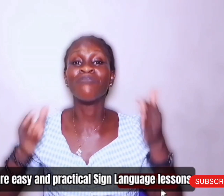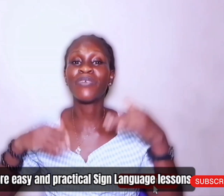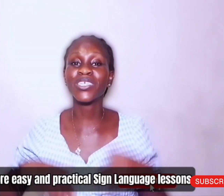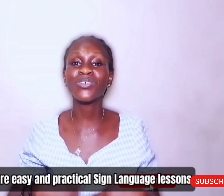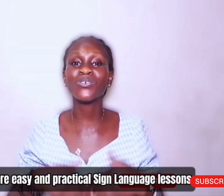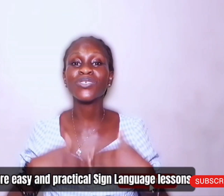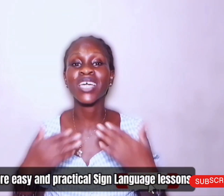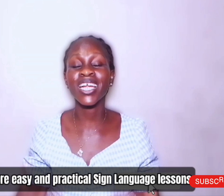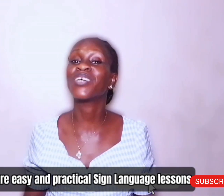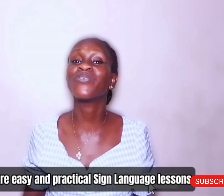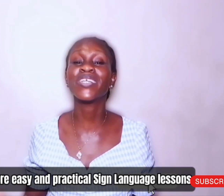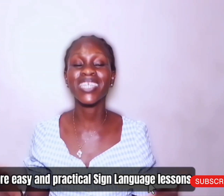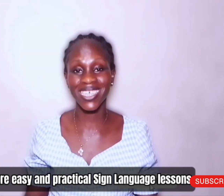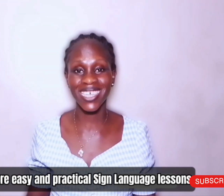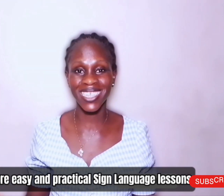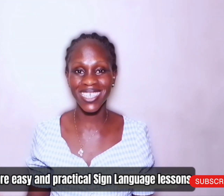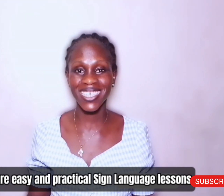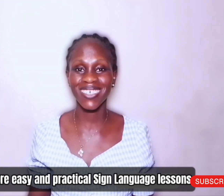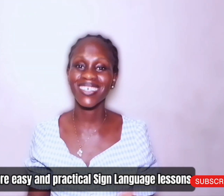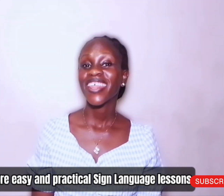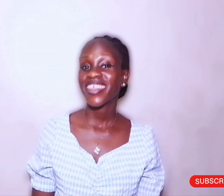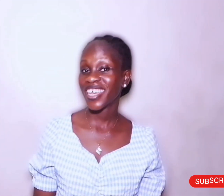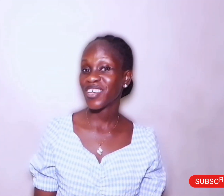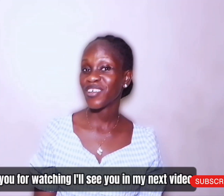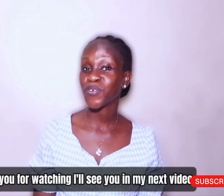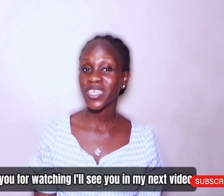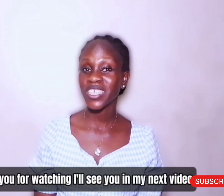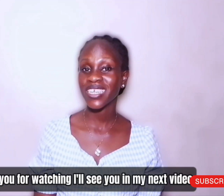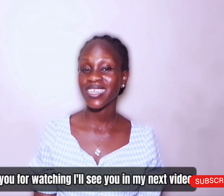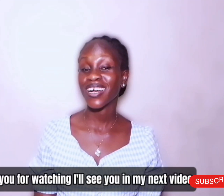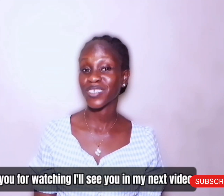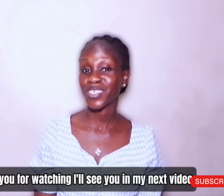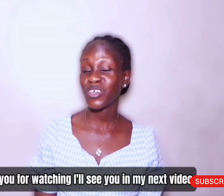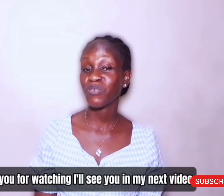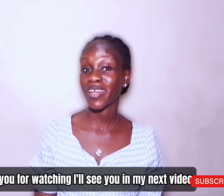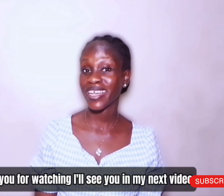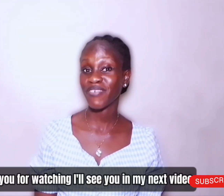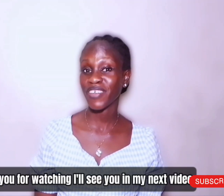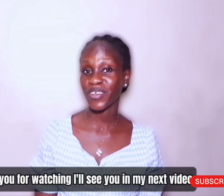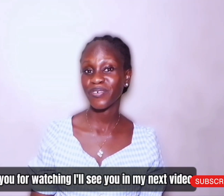practical sign language lessons. Thank you for watching. I'll see you in my next video.